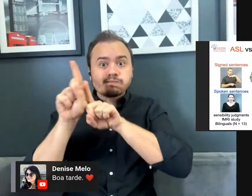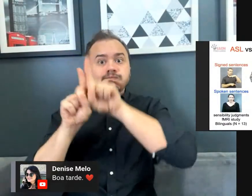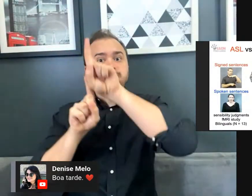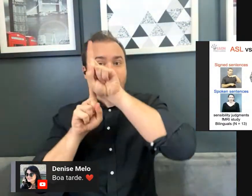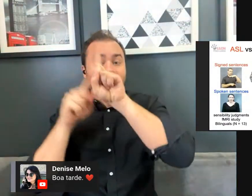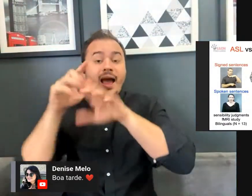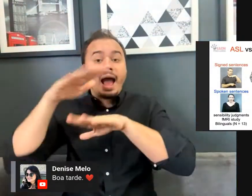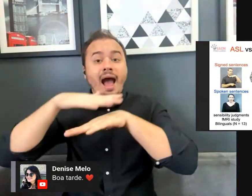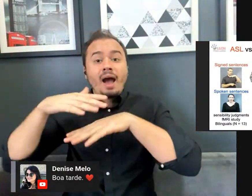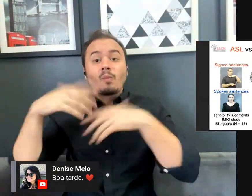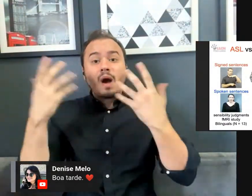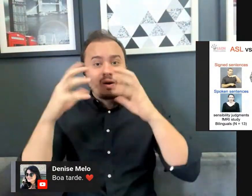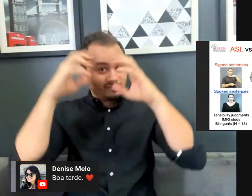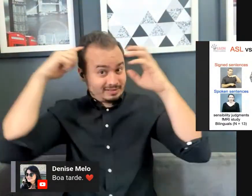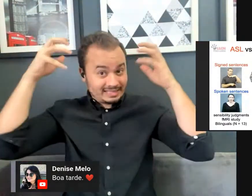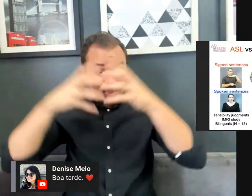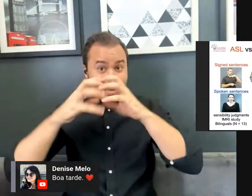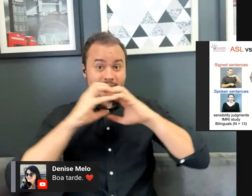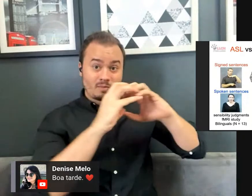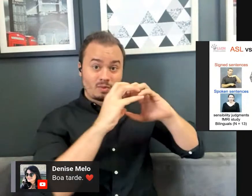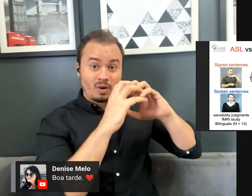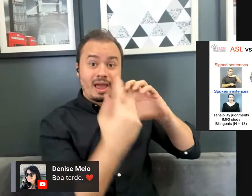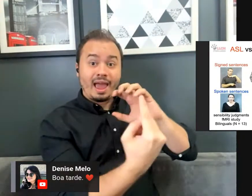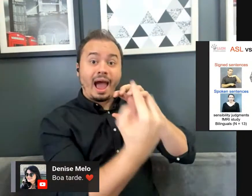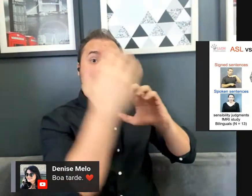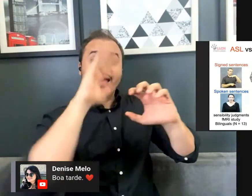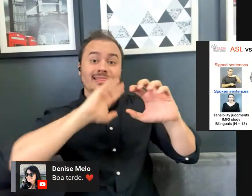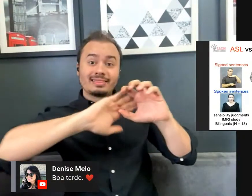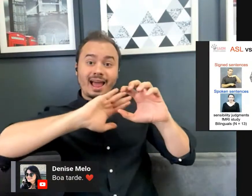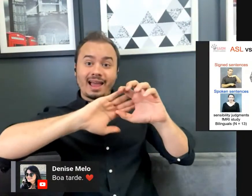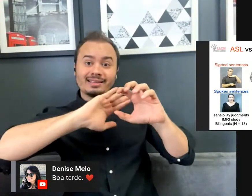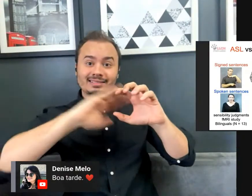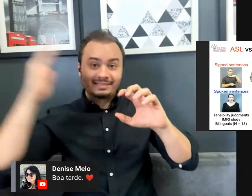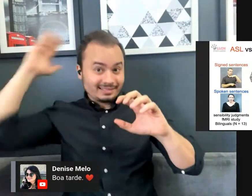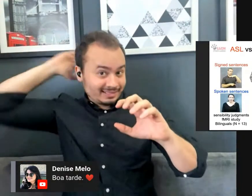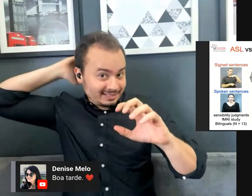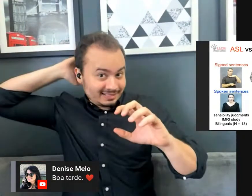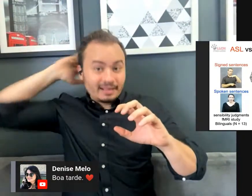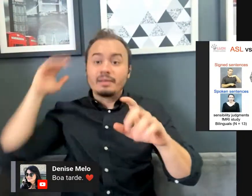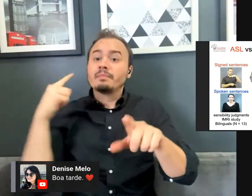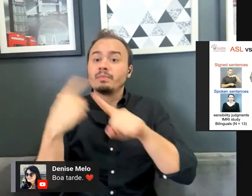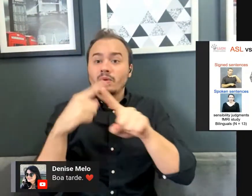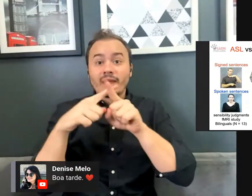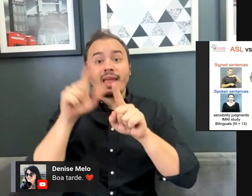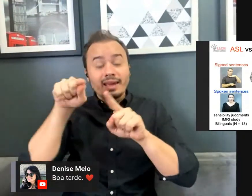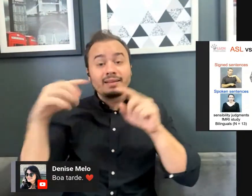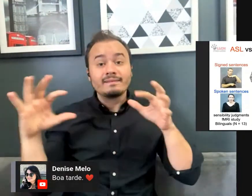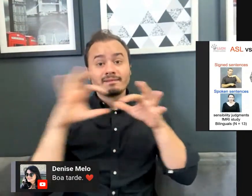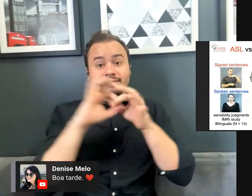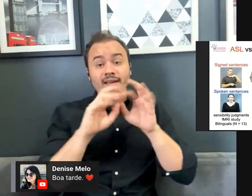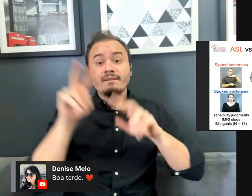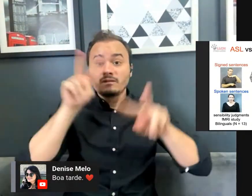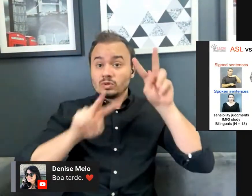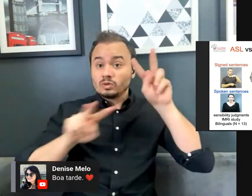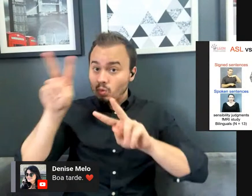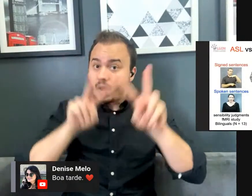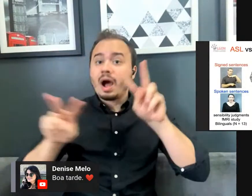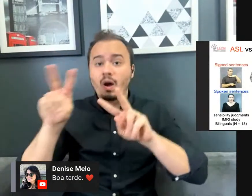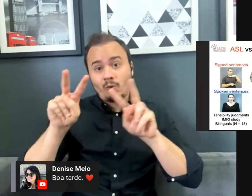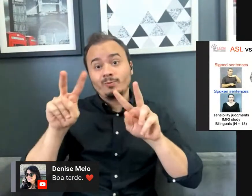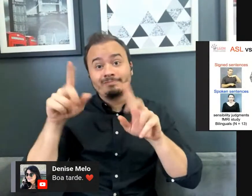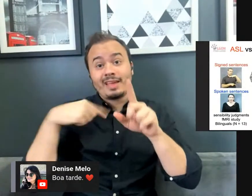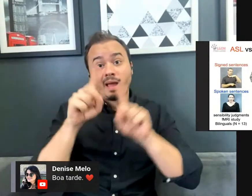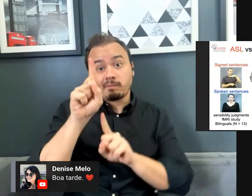sign comprehension is engaging motion-sensitive regions as well as what's called extrastriate visual cortex, so higher level